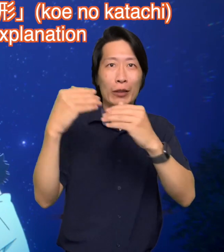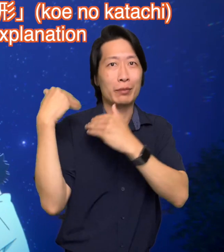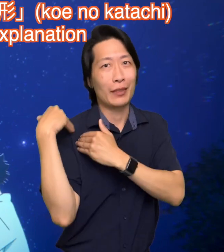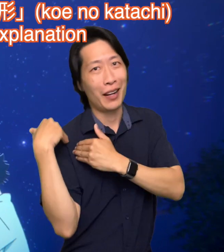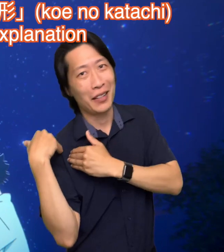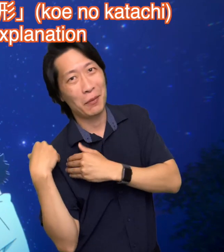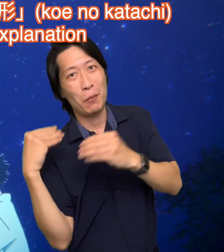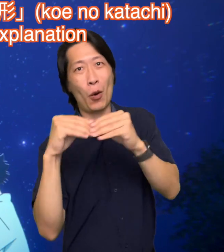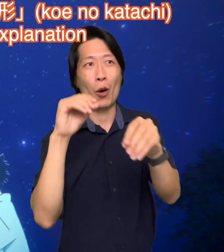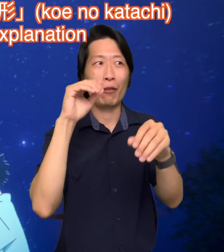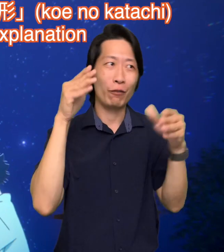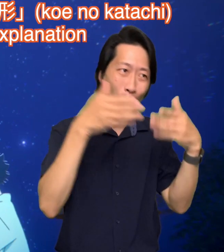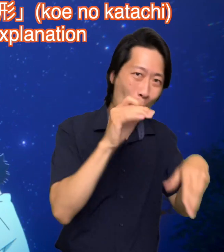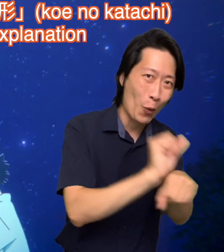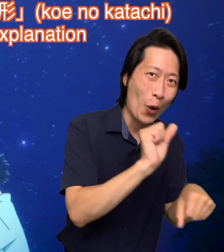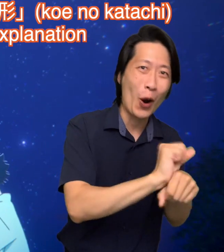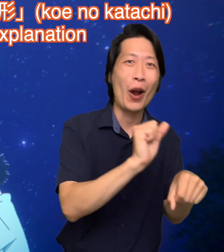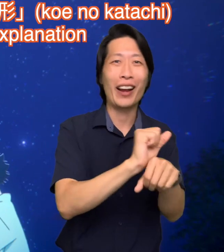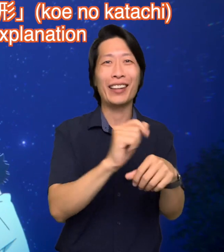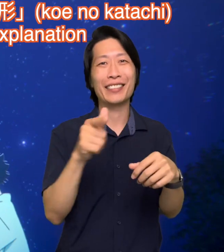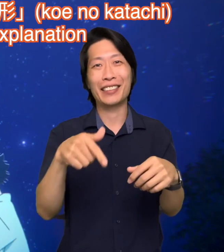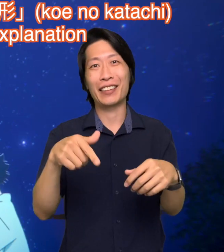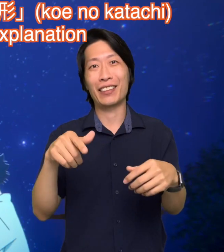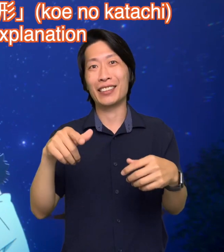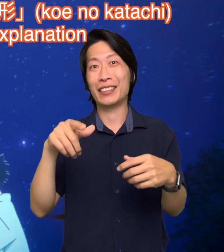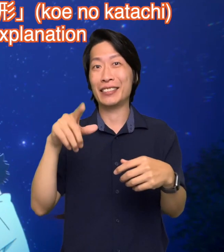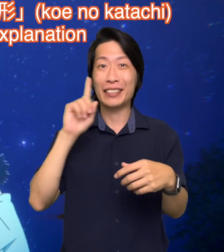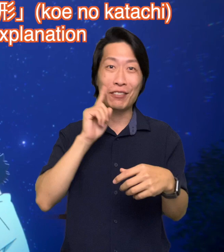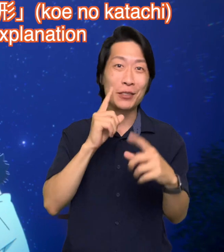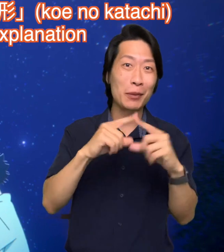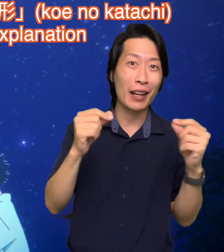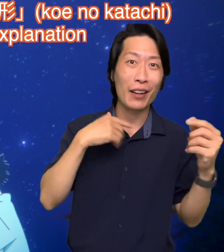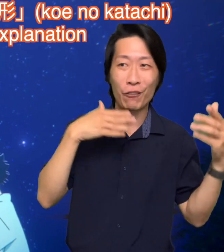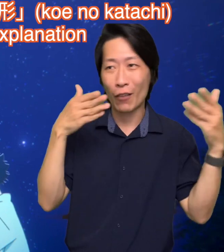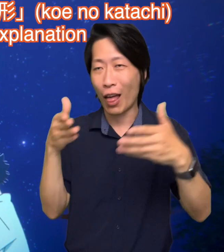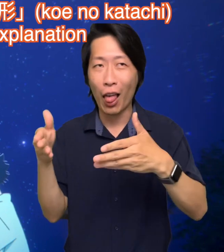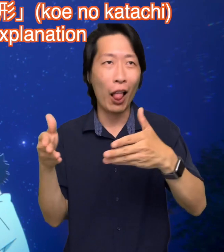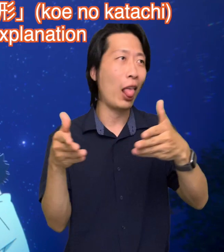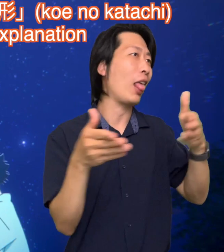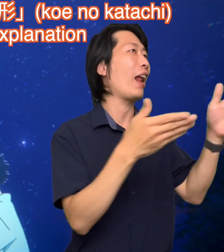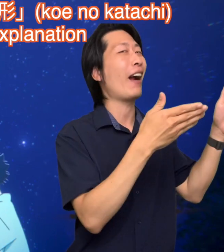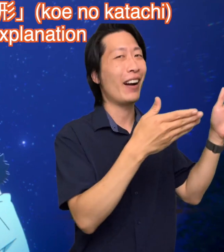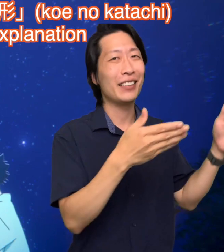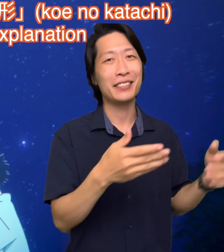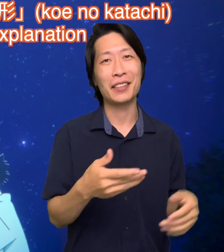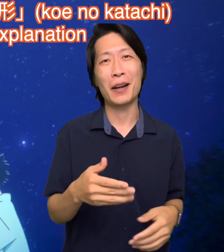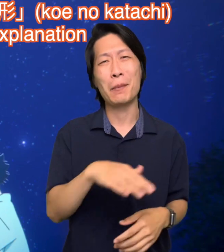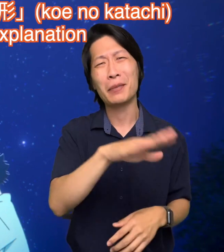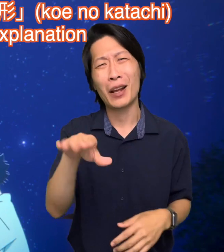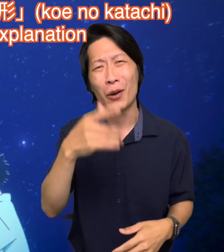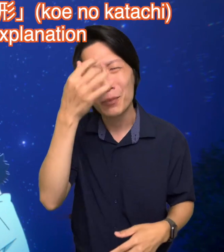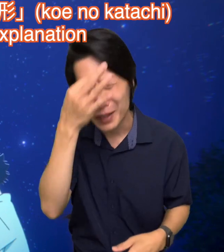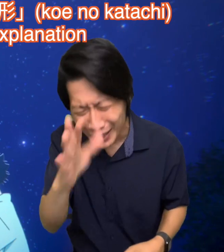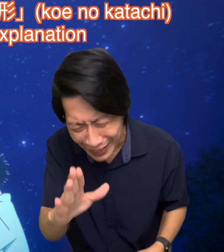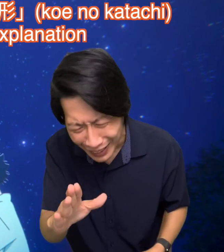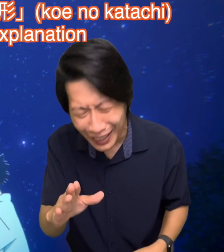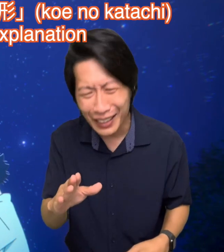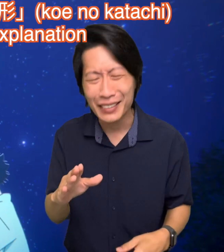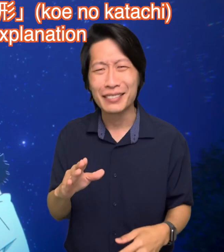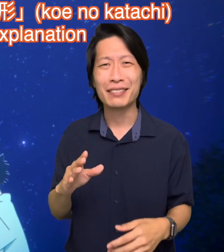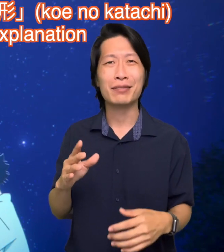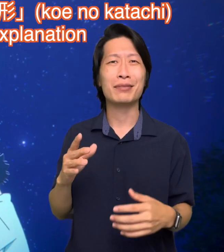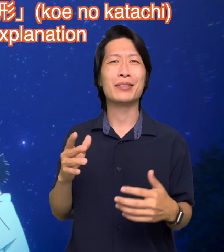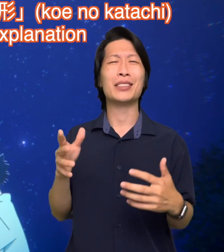older, you get more responsibility, more focusing on work. I have not been paying attention